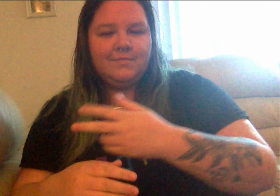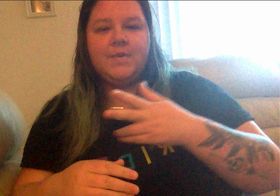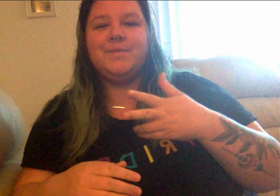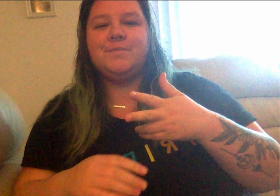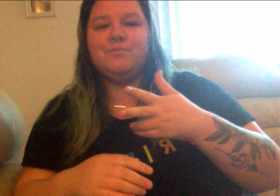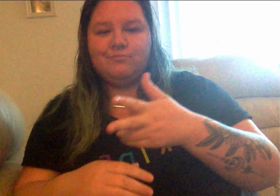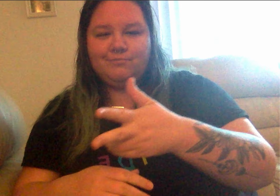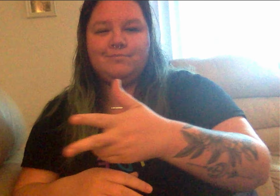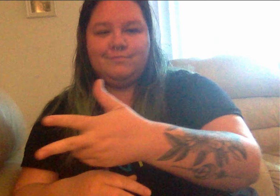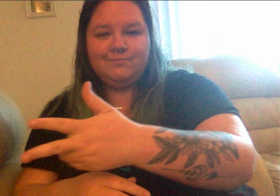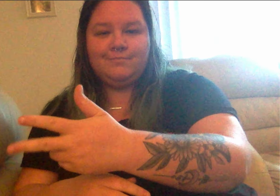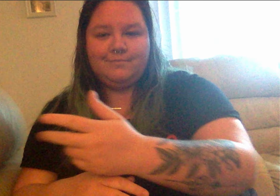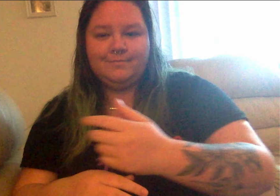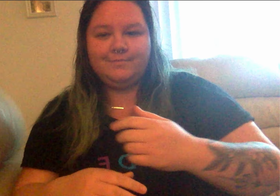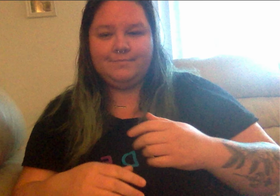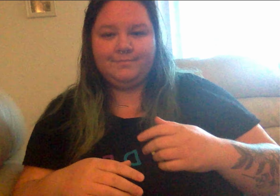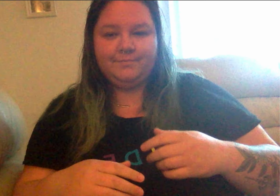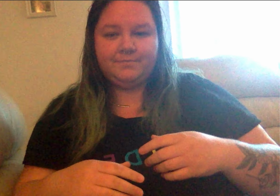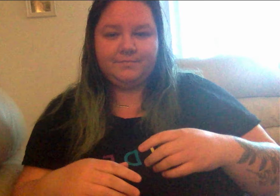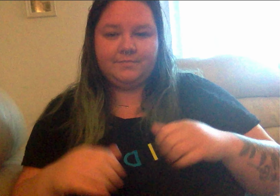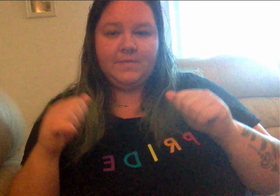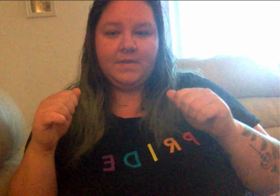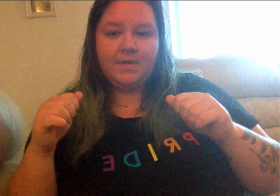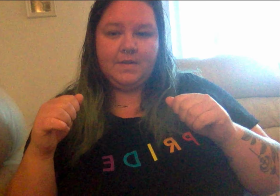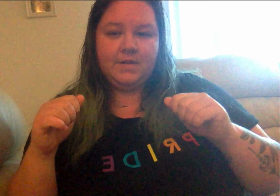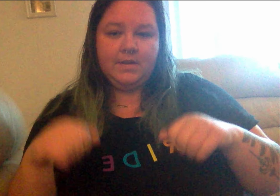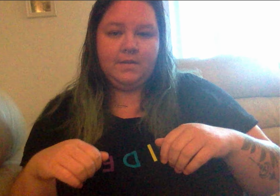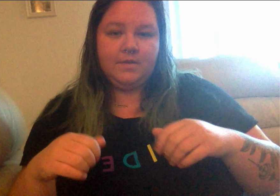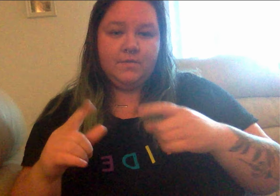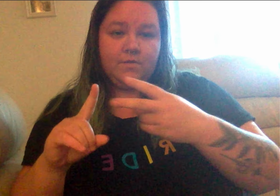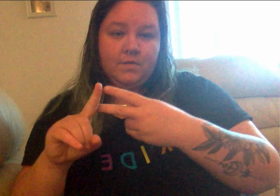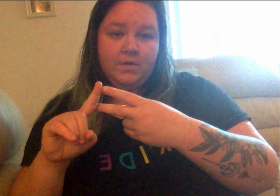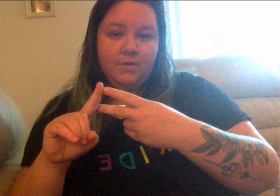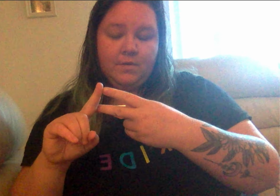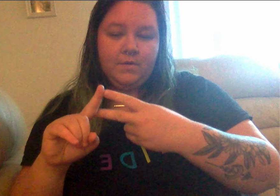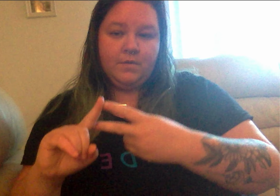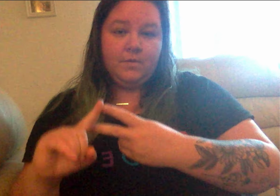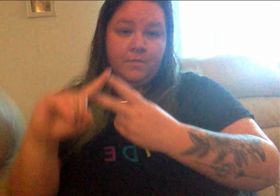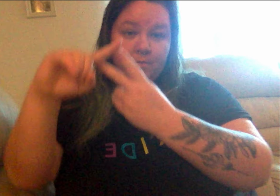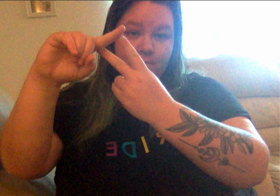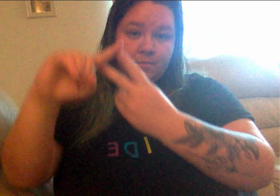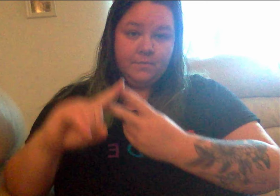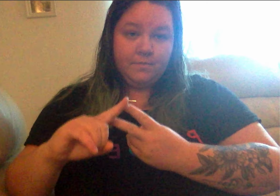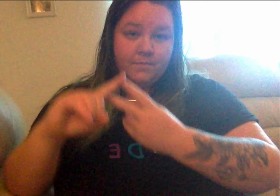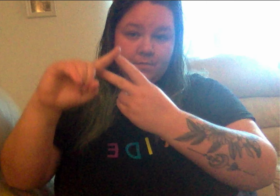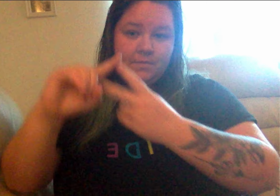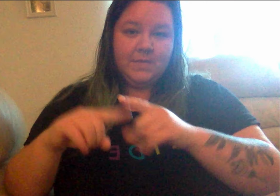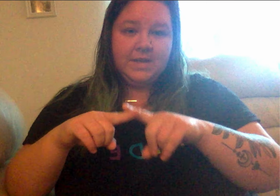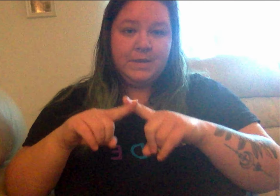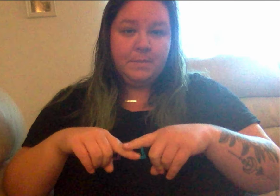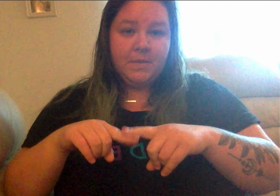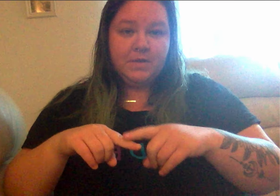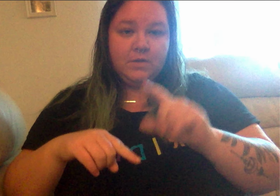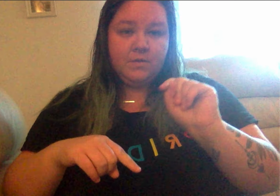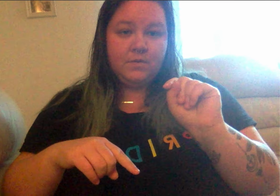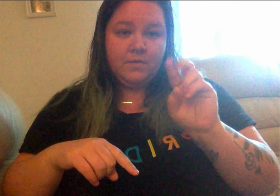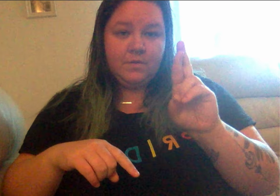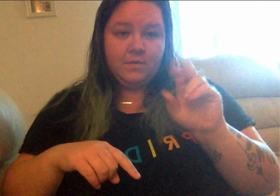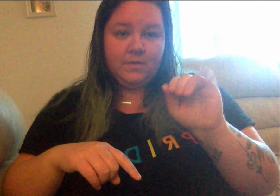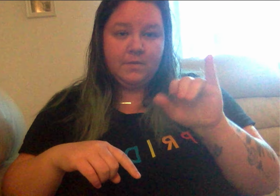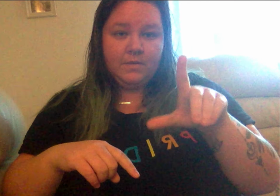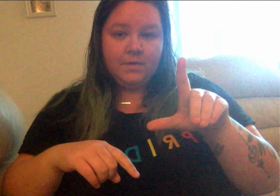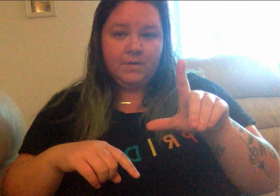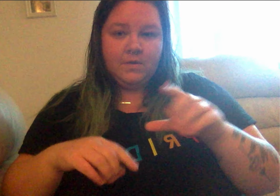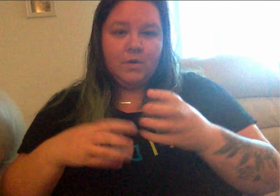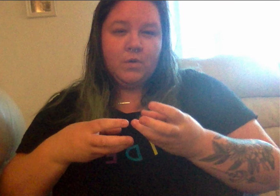of the bike to move up and down as the bike rides on the trail and will soften the ride for